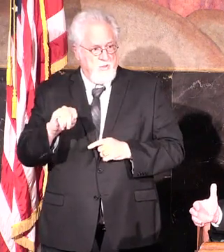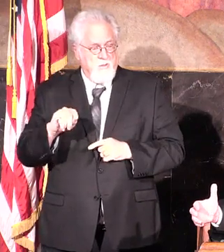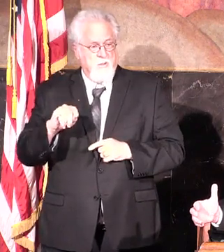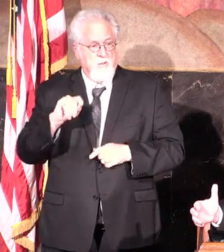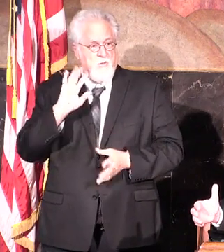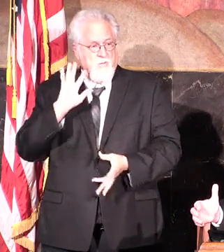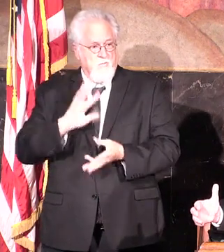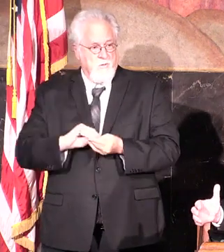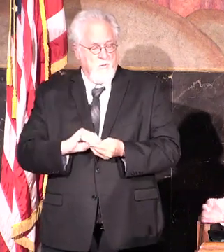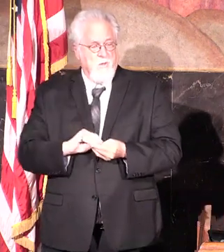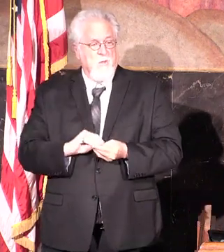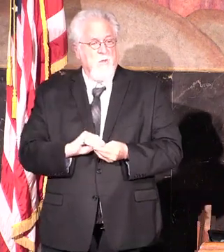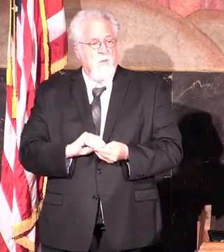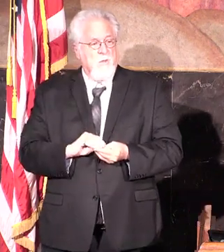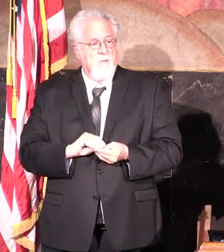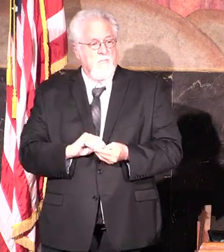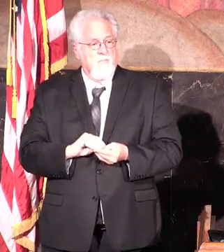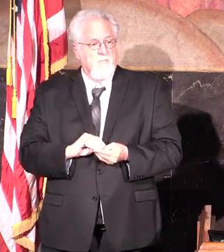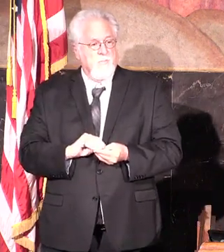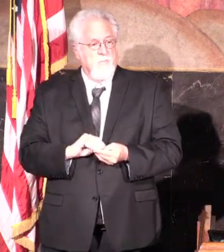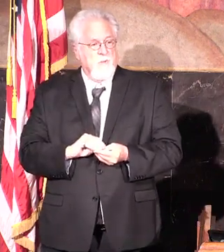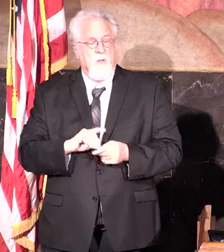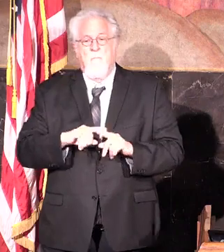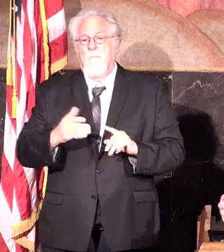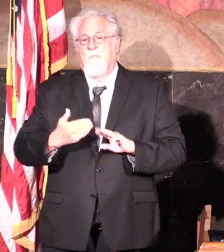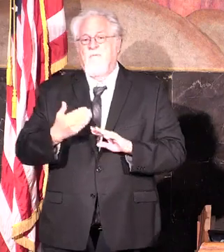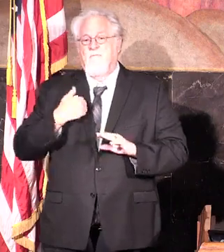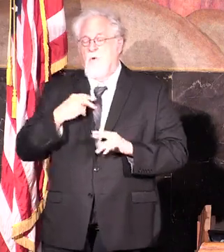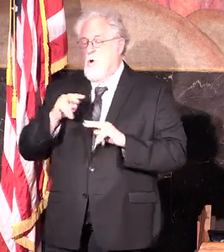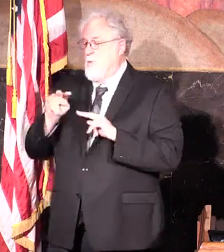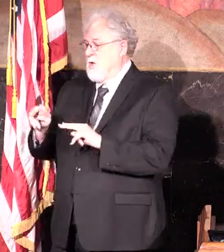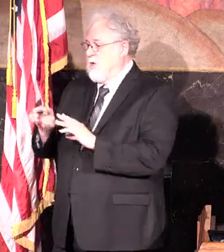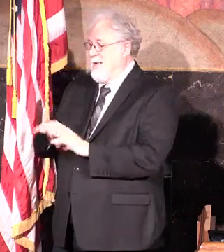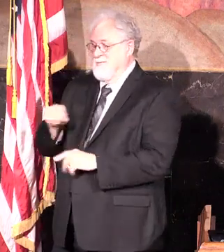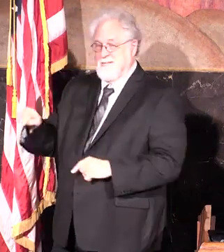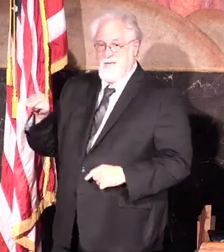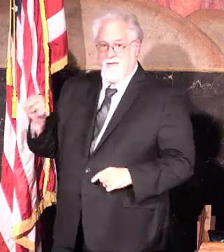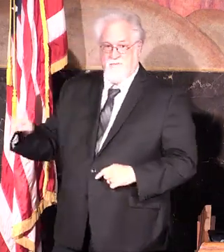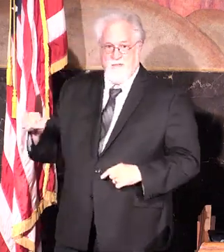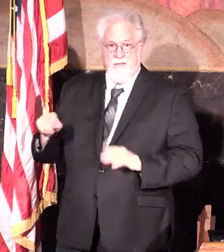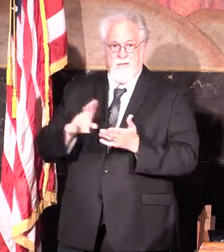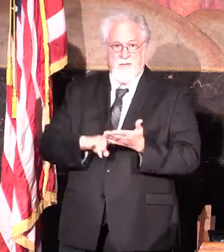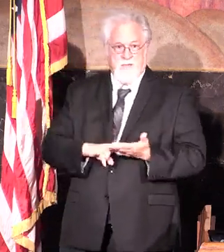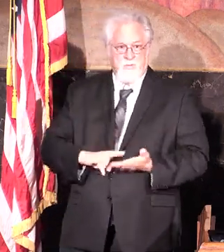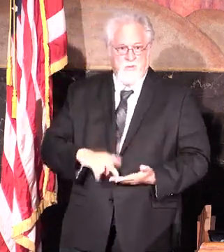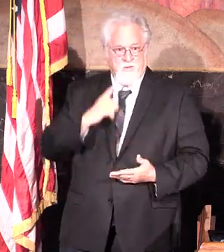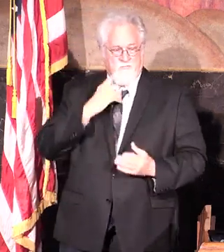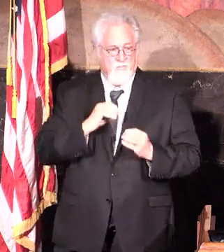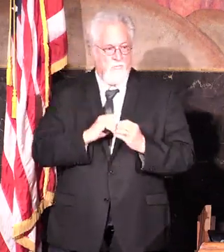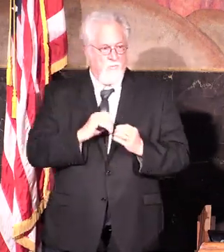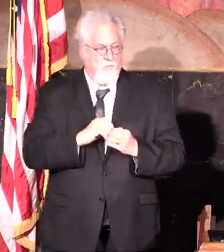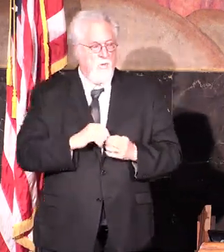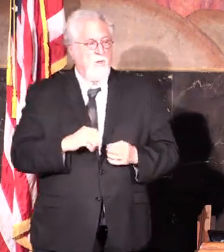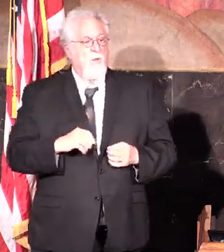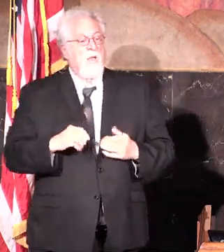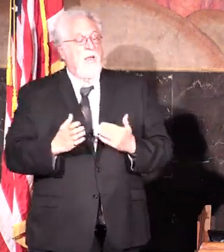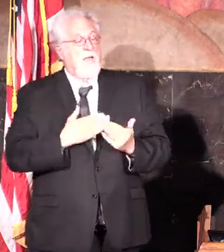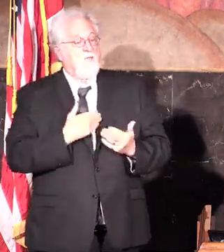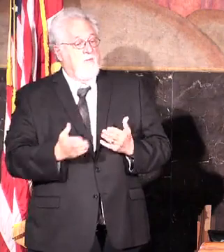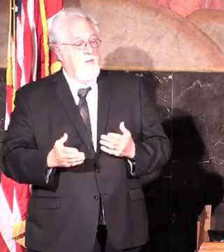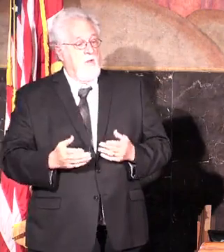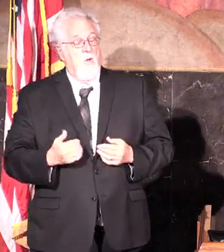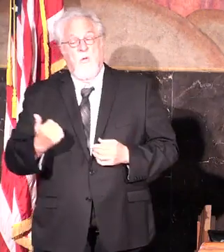overall. And before we would have to look beyond that particular contract for more staffing. And even though